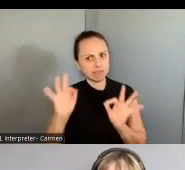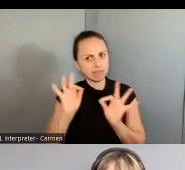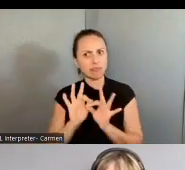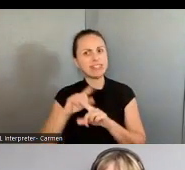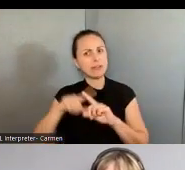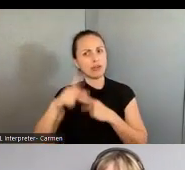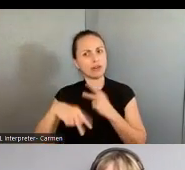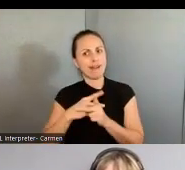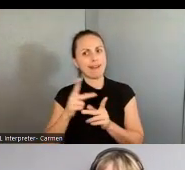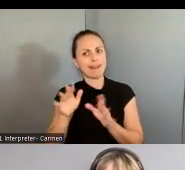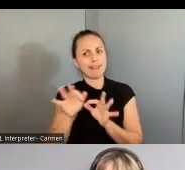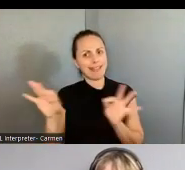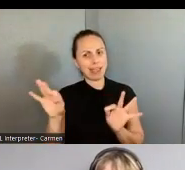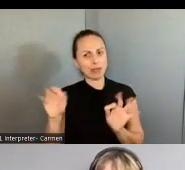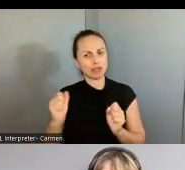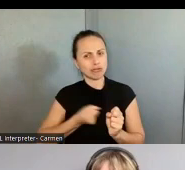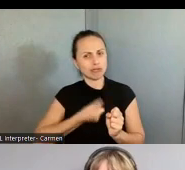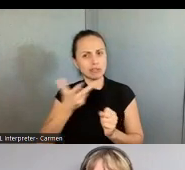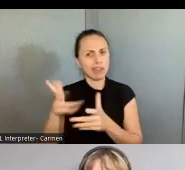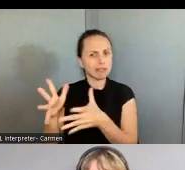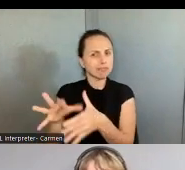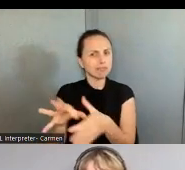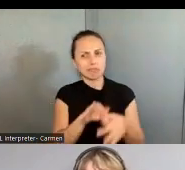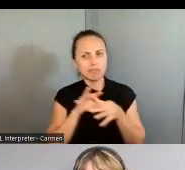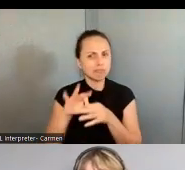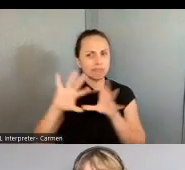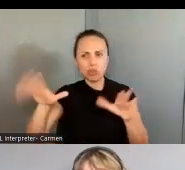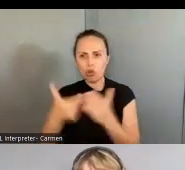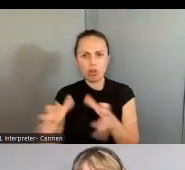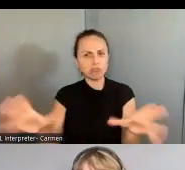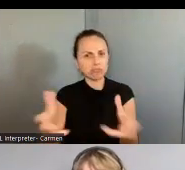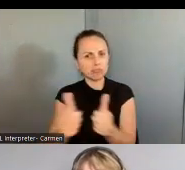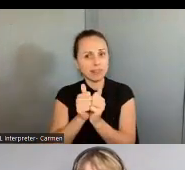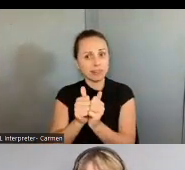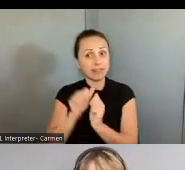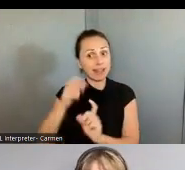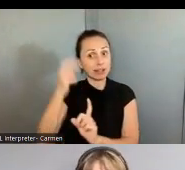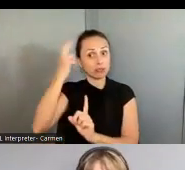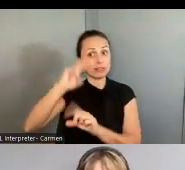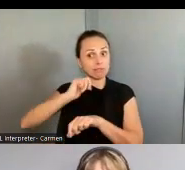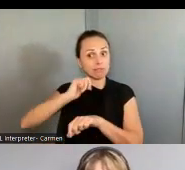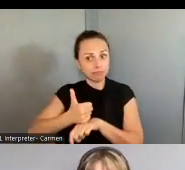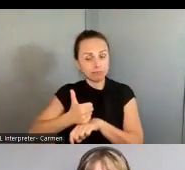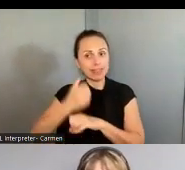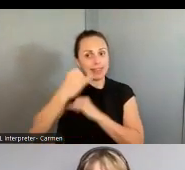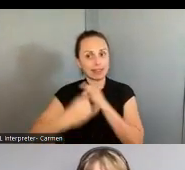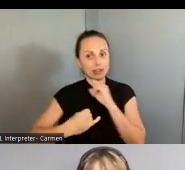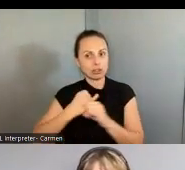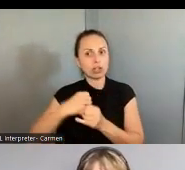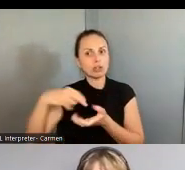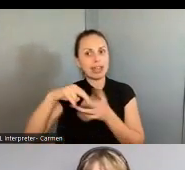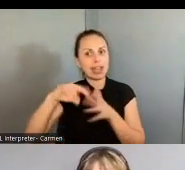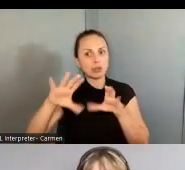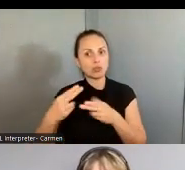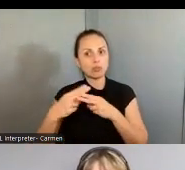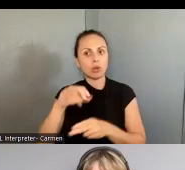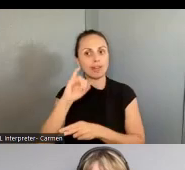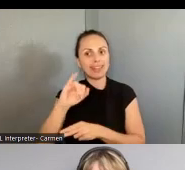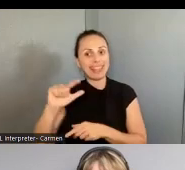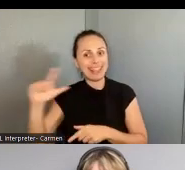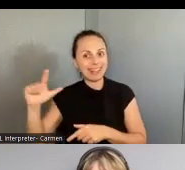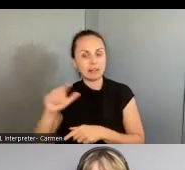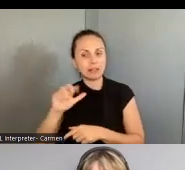that ability to bring everyone together. And it's part of the reason why I created an international dance group called Ill